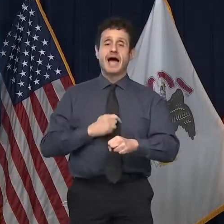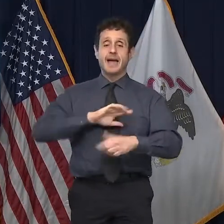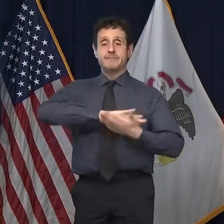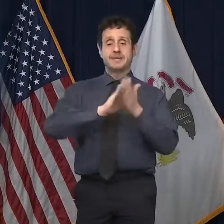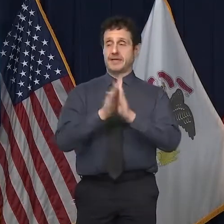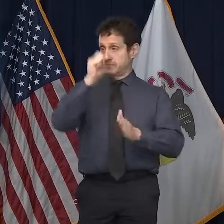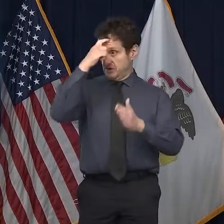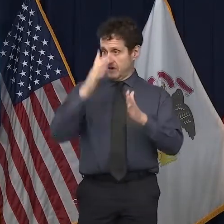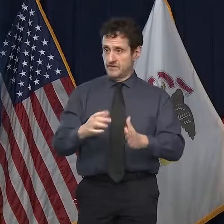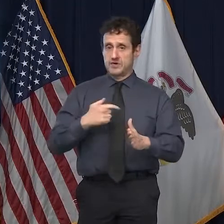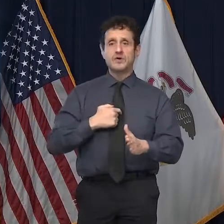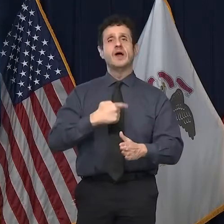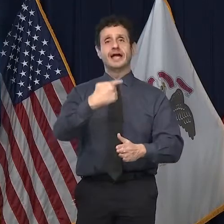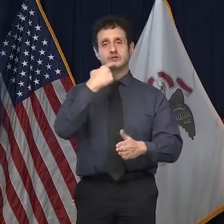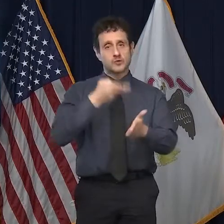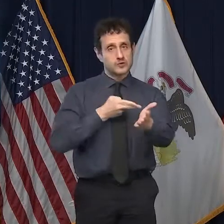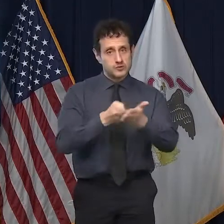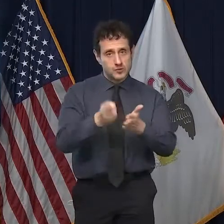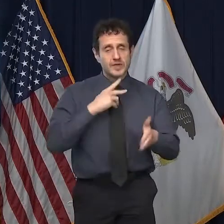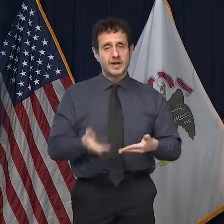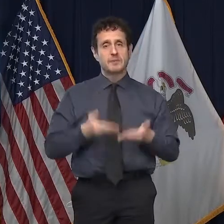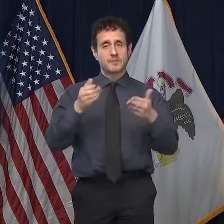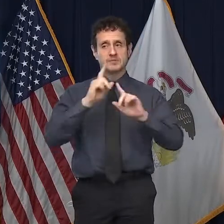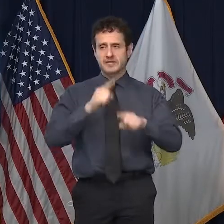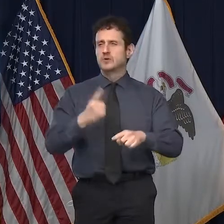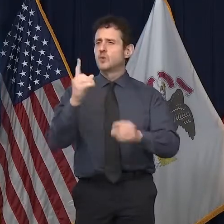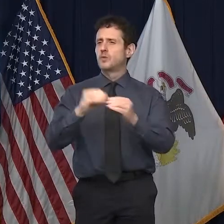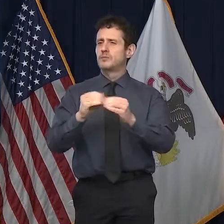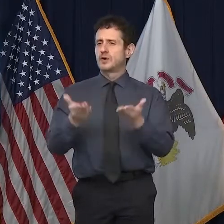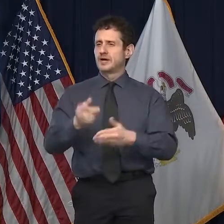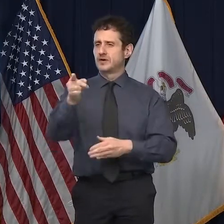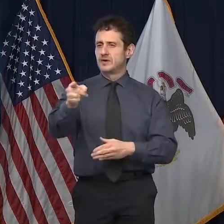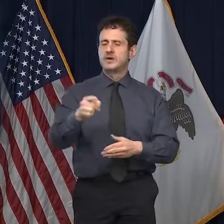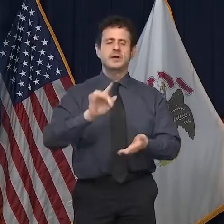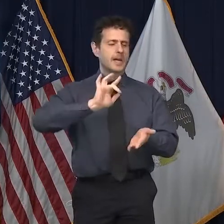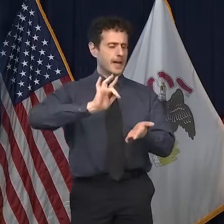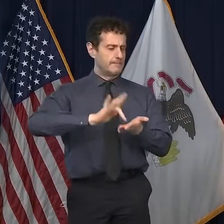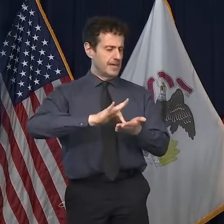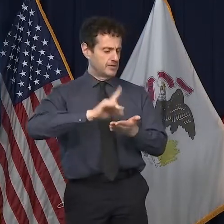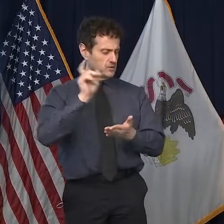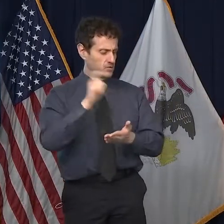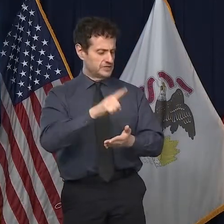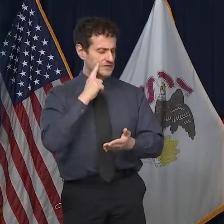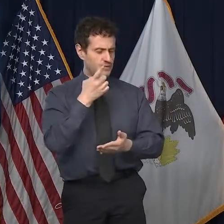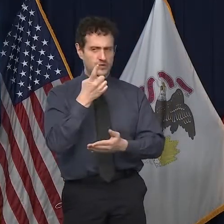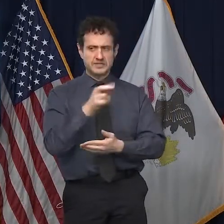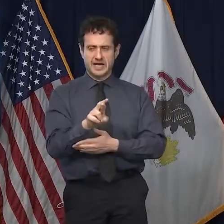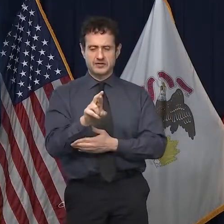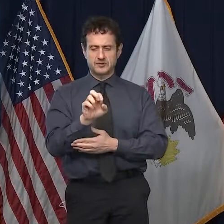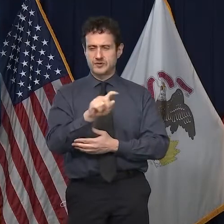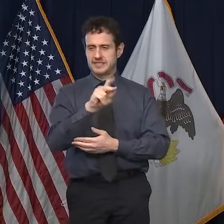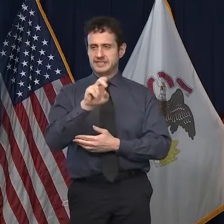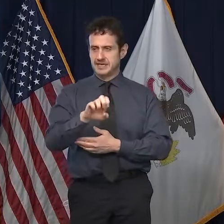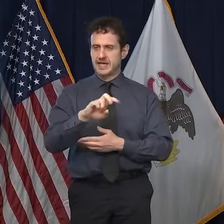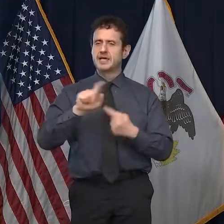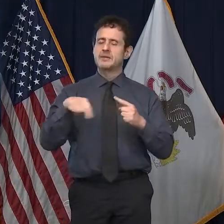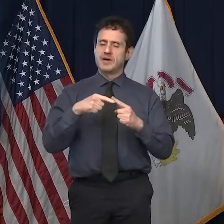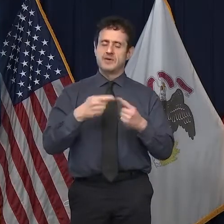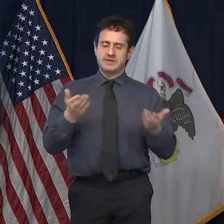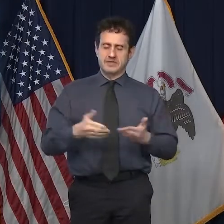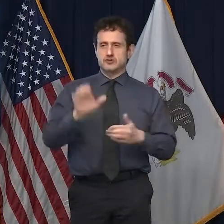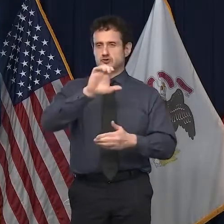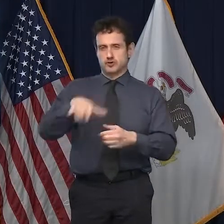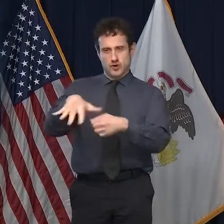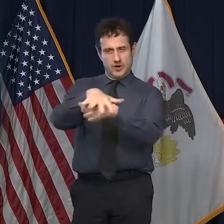solution. We'll do one more in the room. I had a medical question for Dr. Ezike course. regarding hospital bed capacity in the